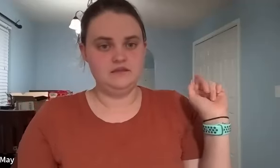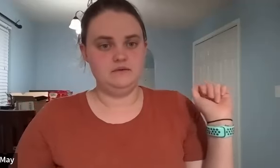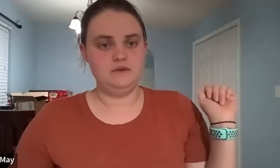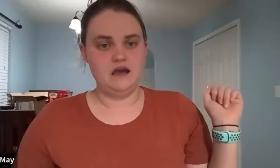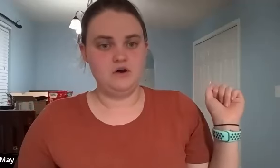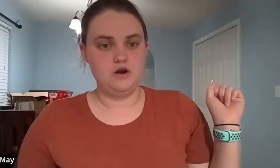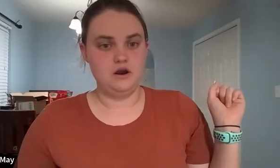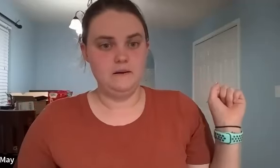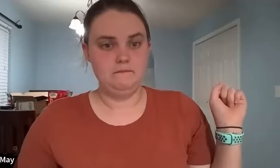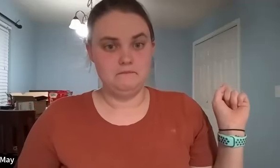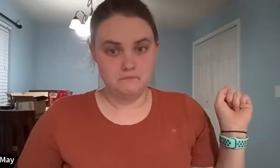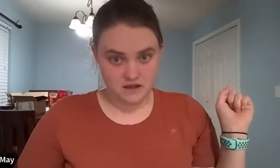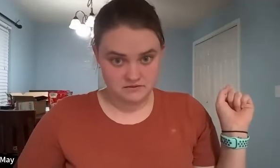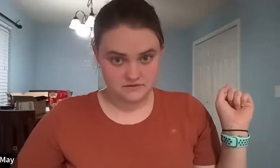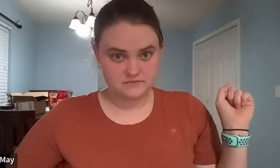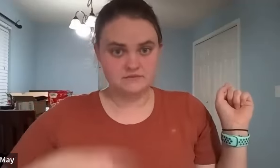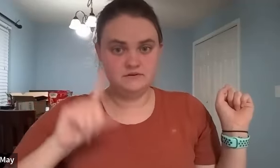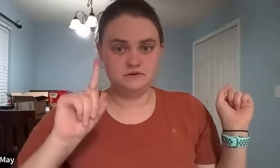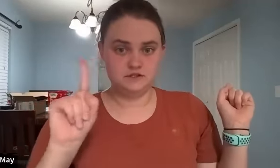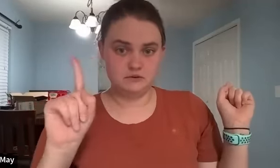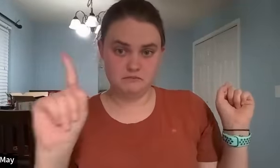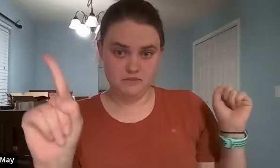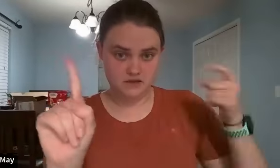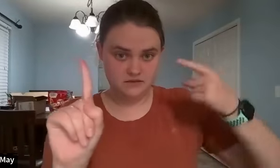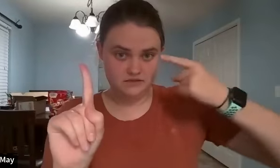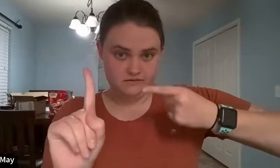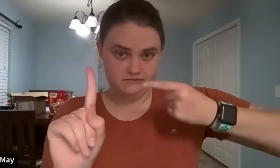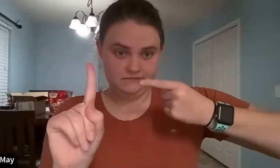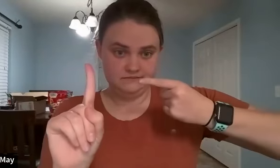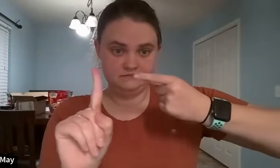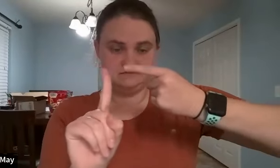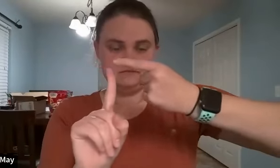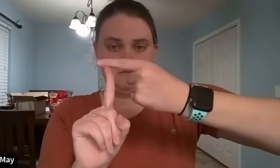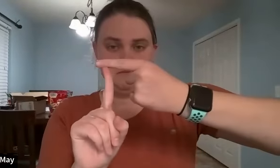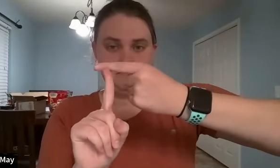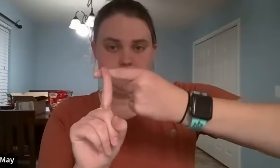Then we have our month. So month.